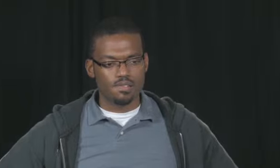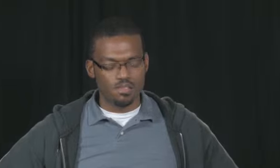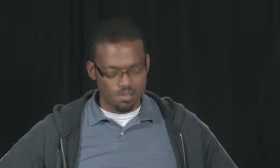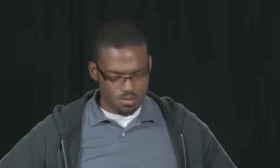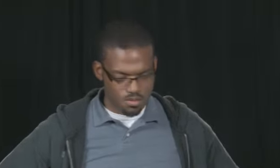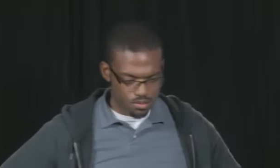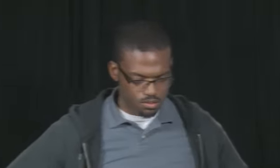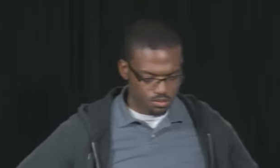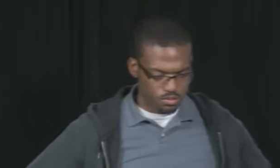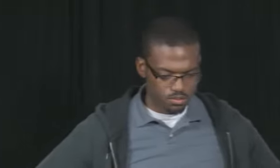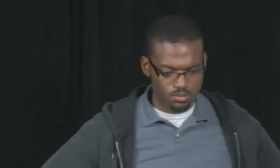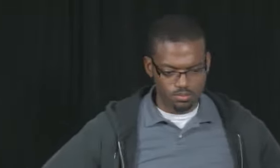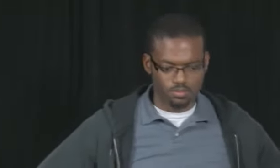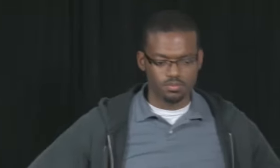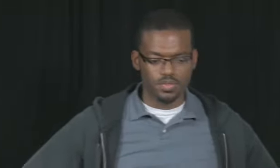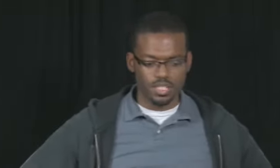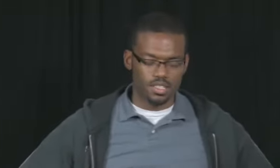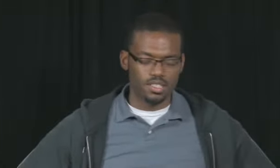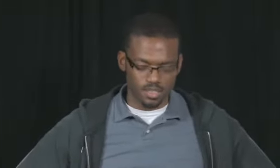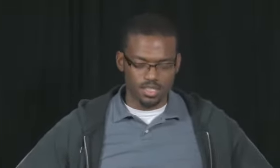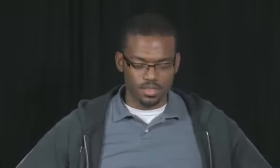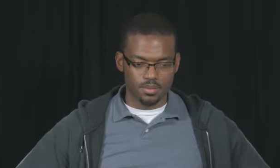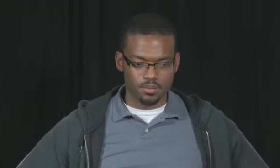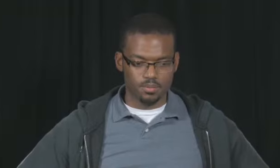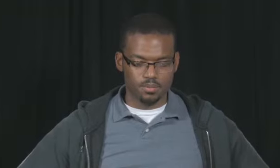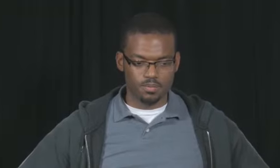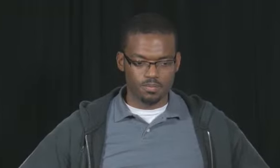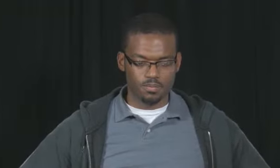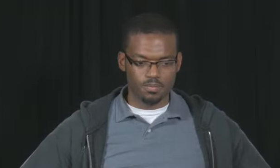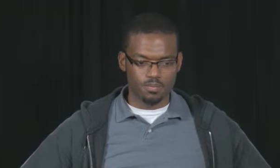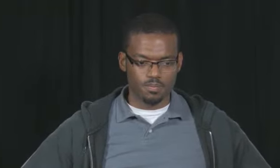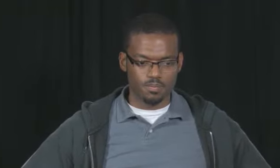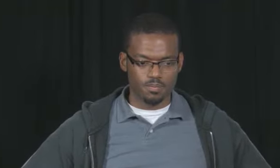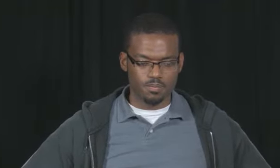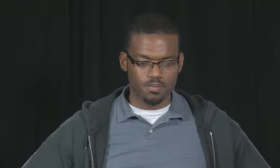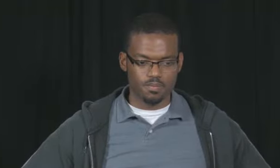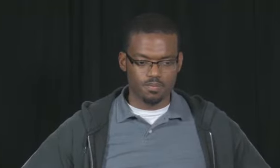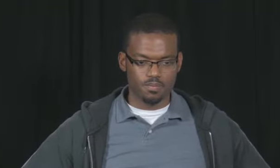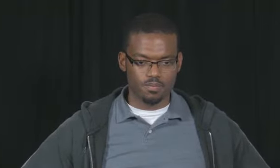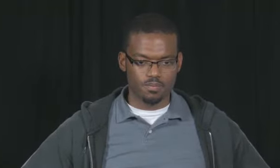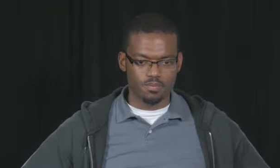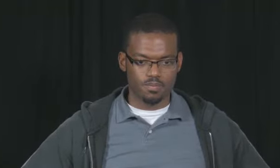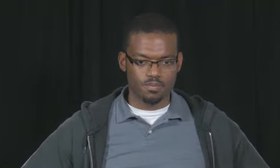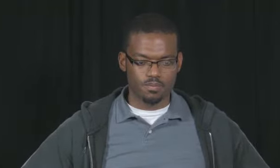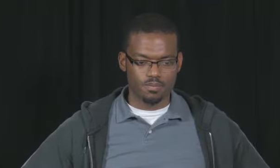Your mind is always saying, no, simplify. Yeah. And then when you ask it to do stuff that seems